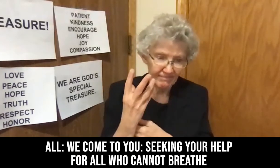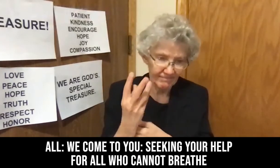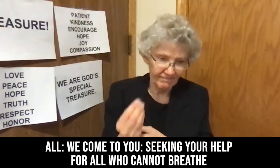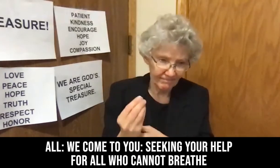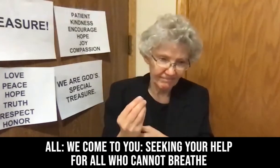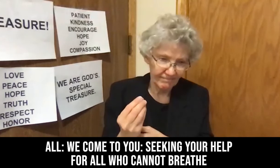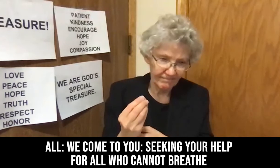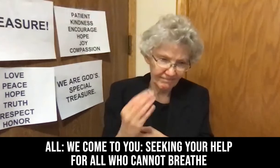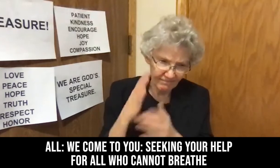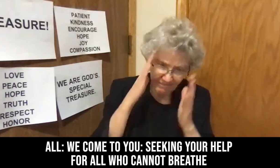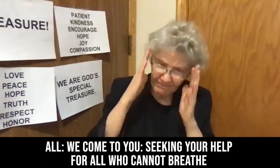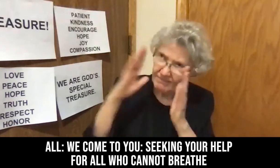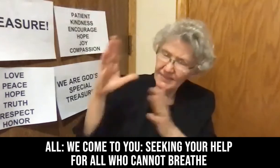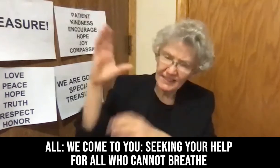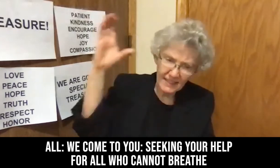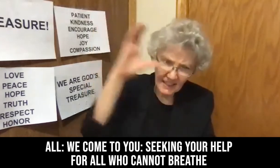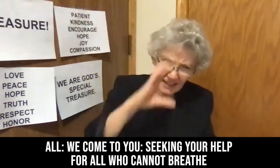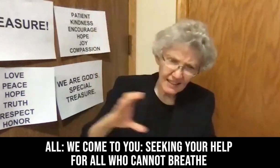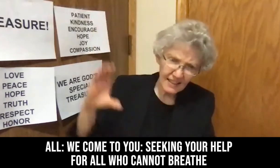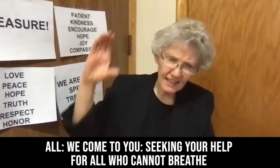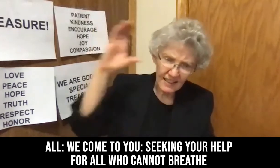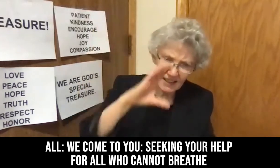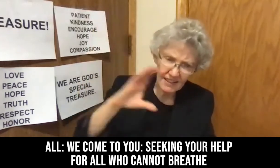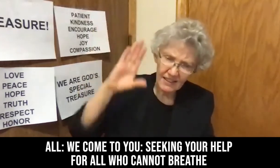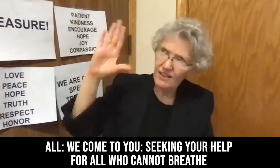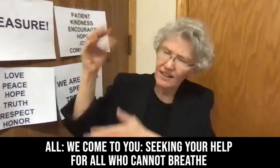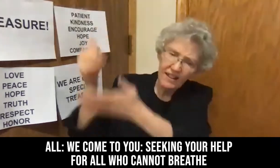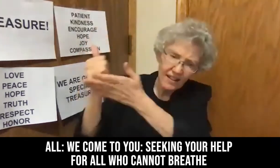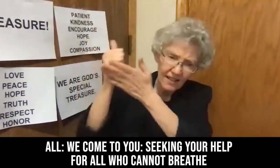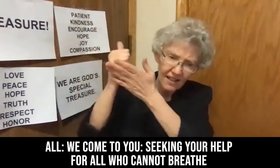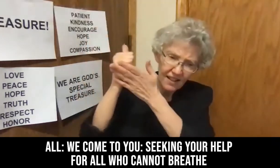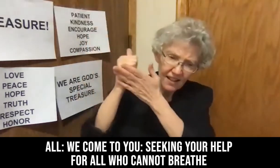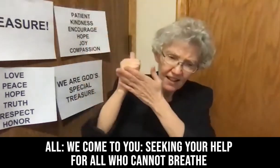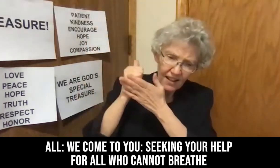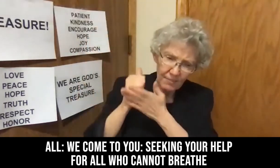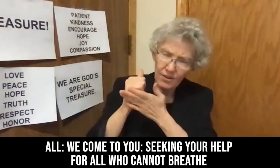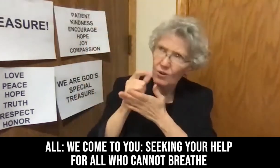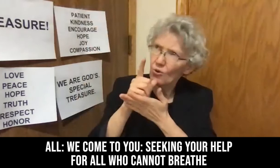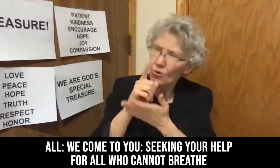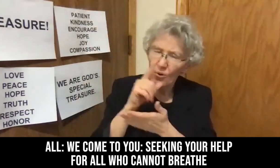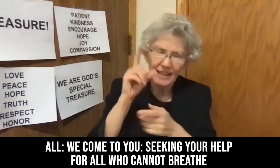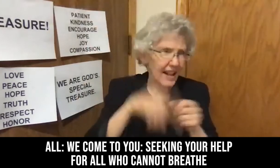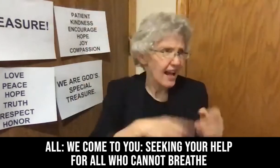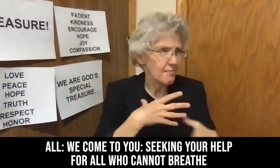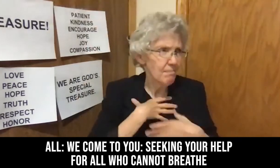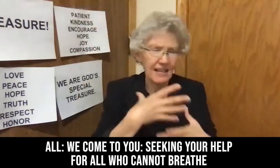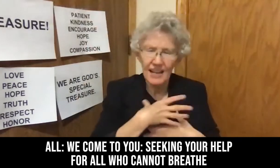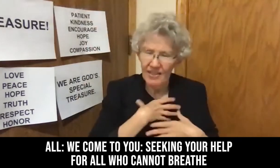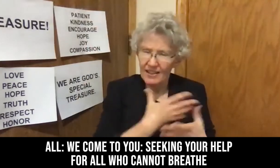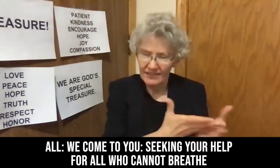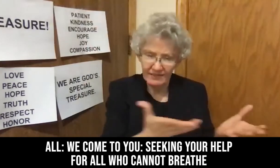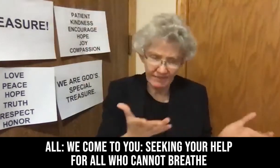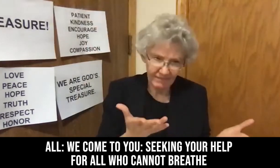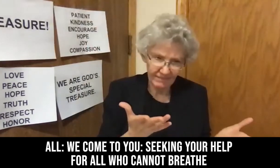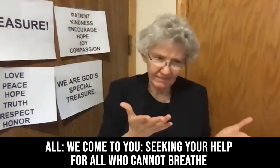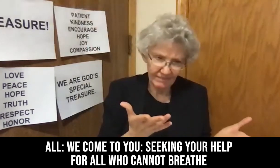Please follow along. We come to you seeking your help for all who cannot